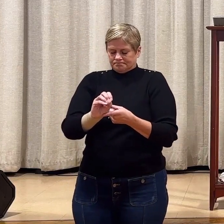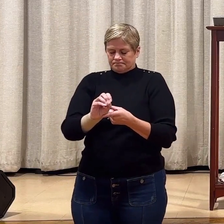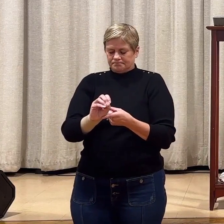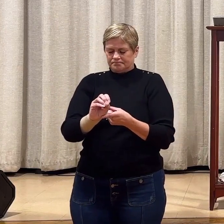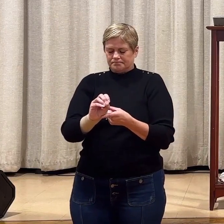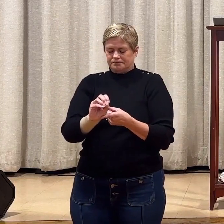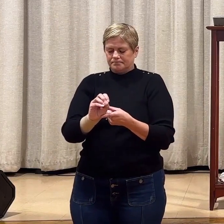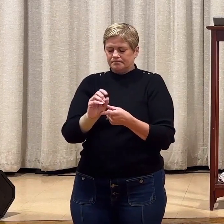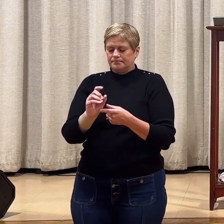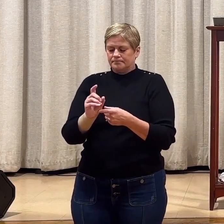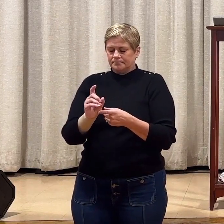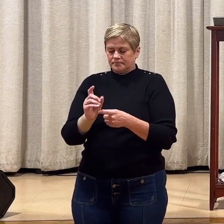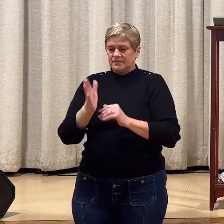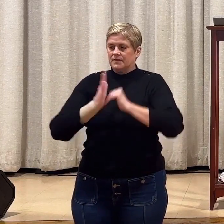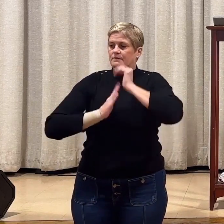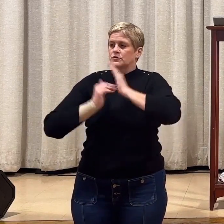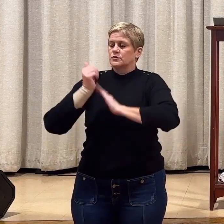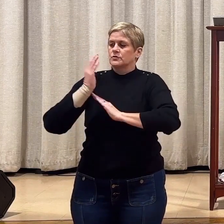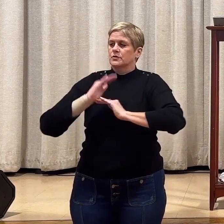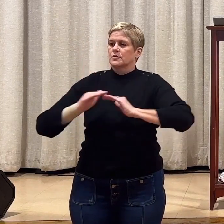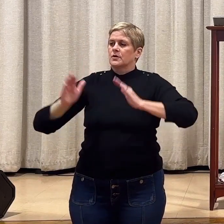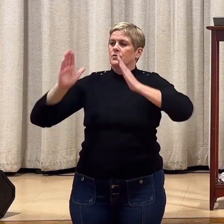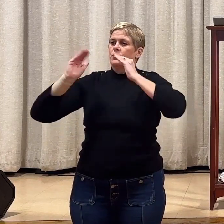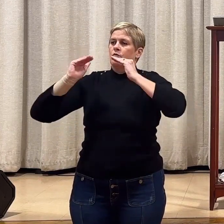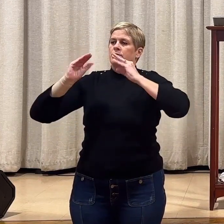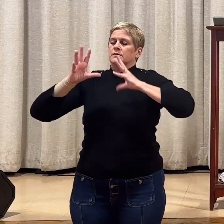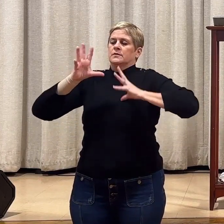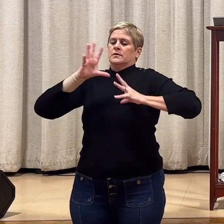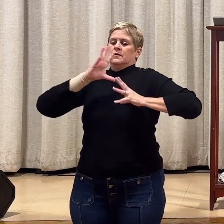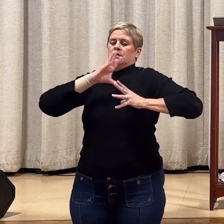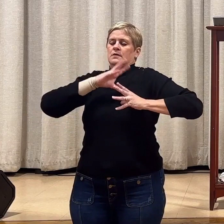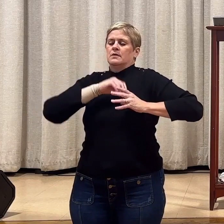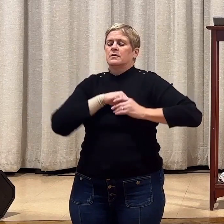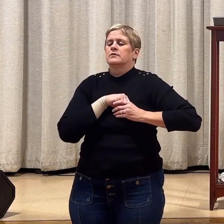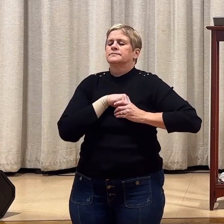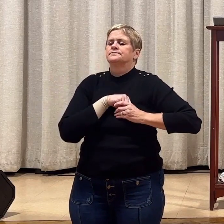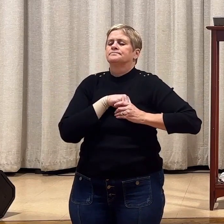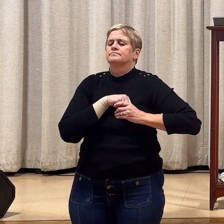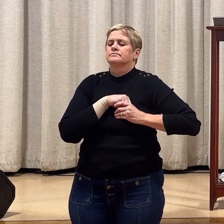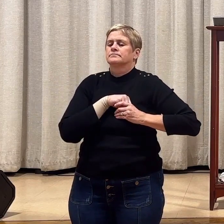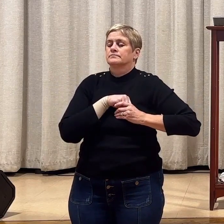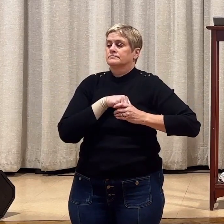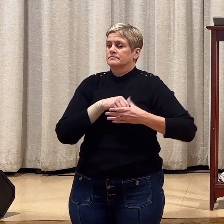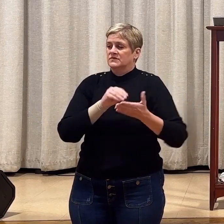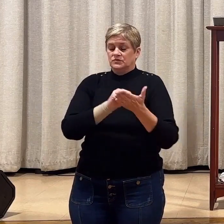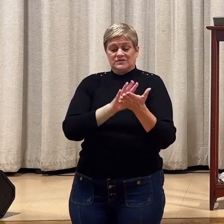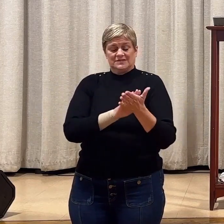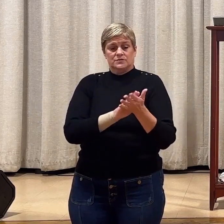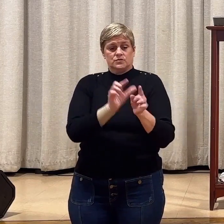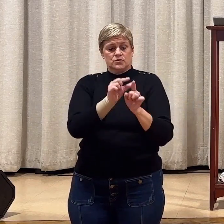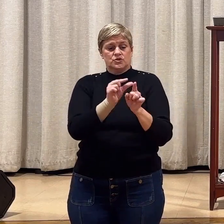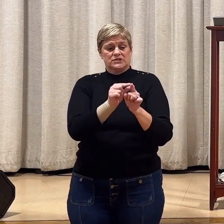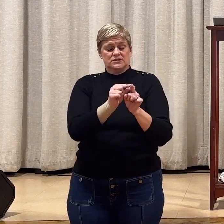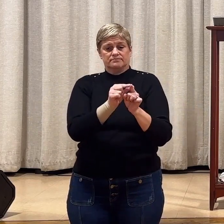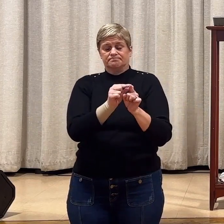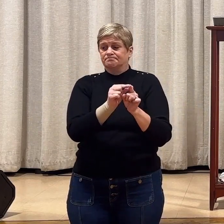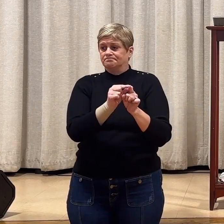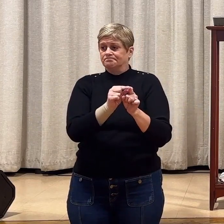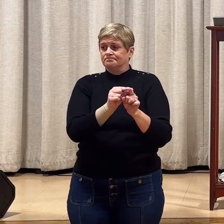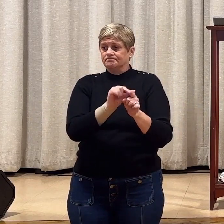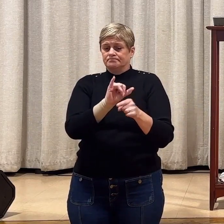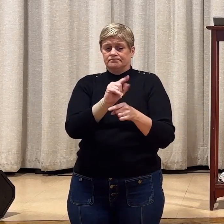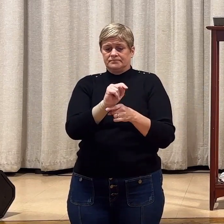he said that comfort and hope filled his heart. And he wrote down these words with a pen and